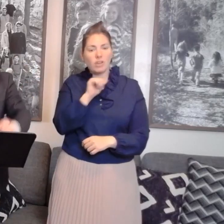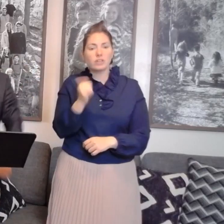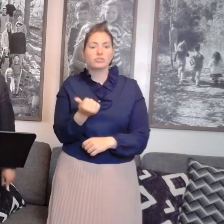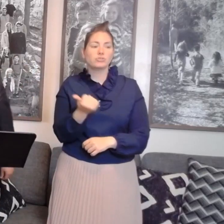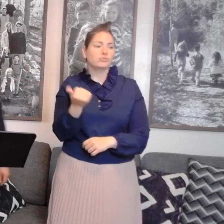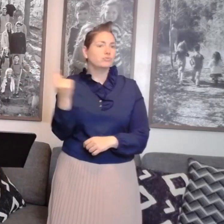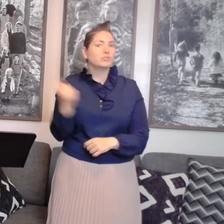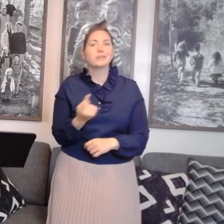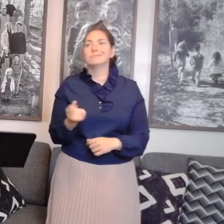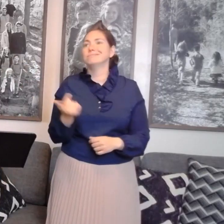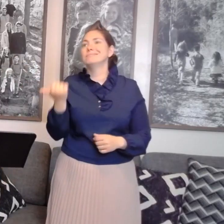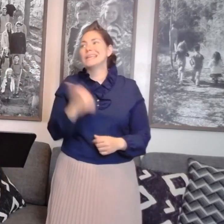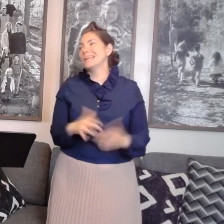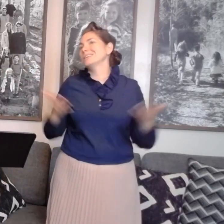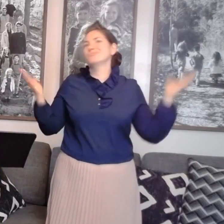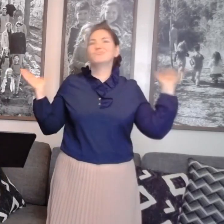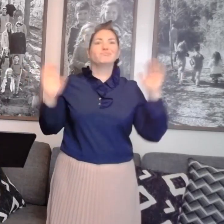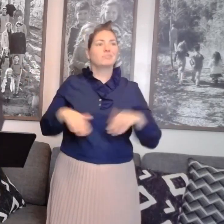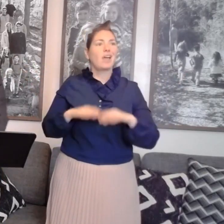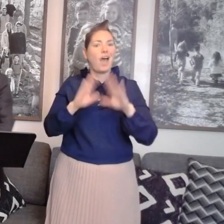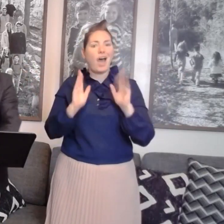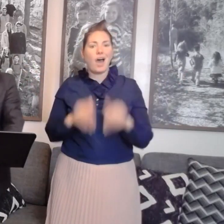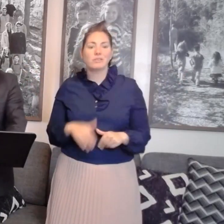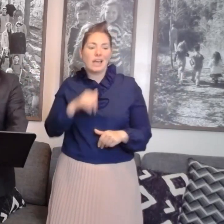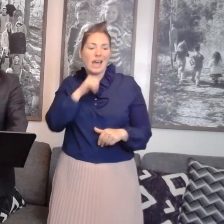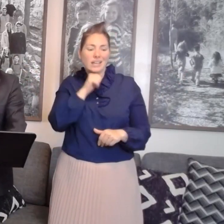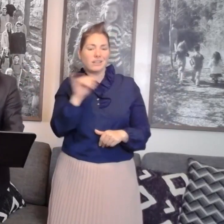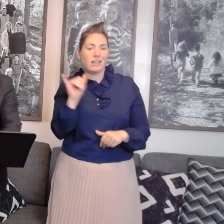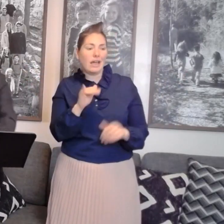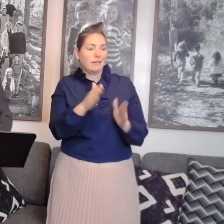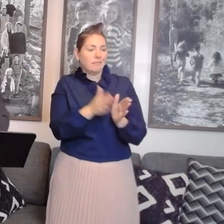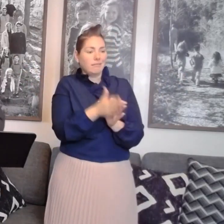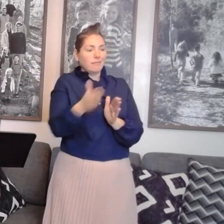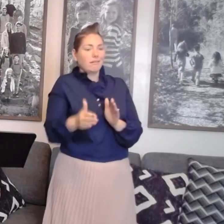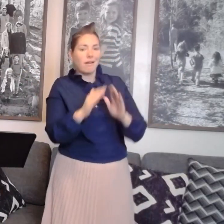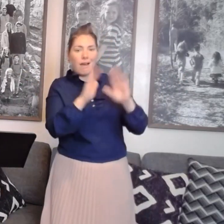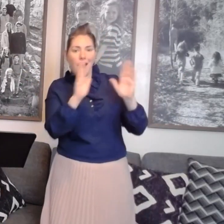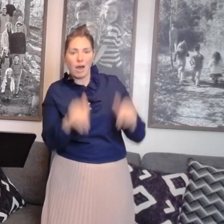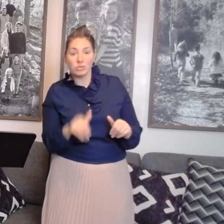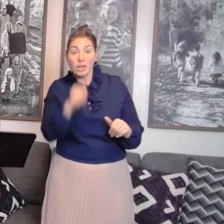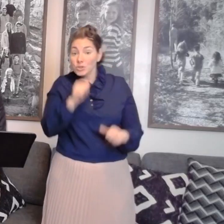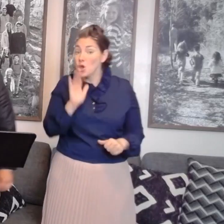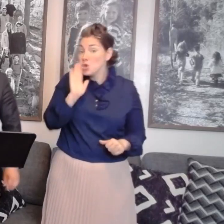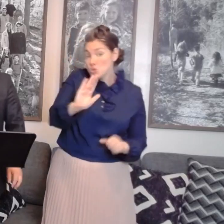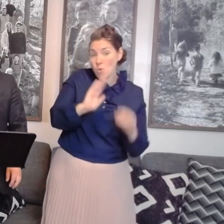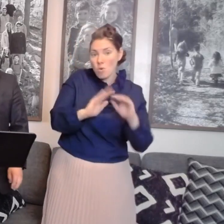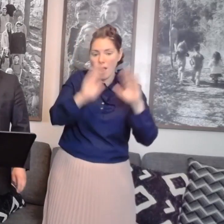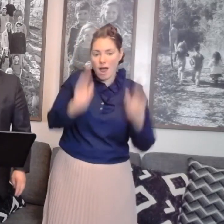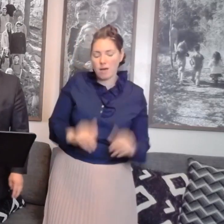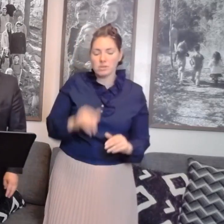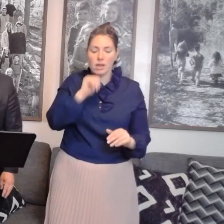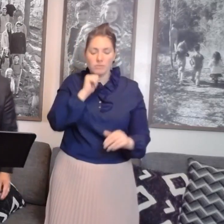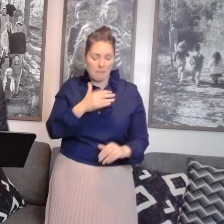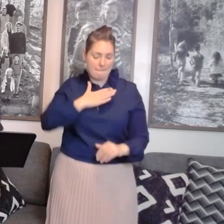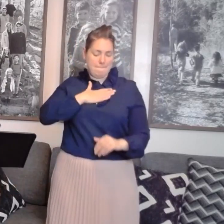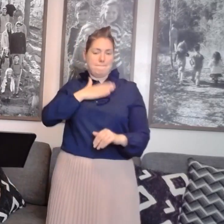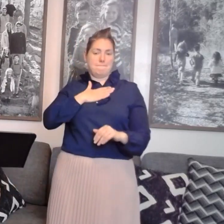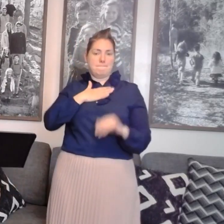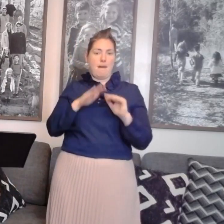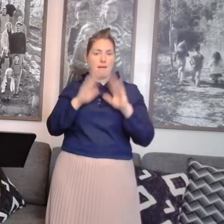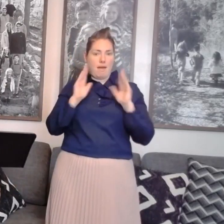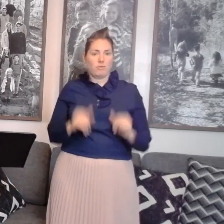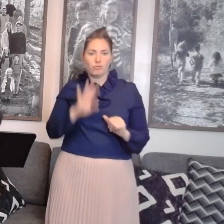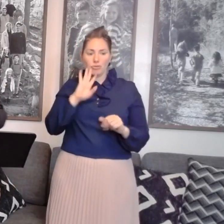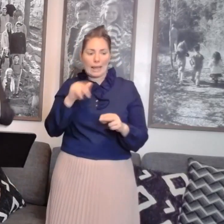old house that we're talking about. It's not the house down the street. It's not your house. It's not my house that